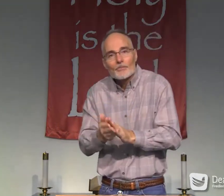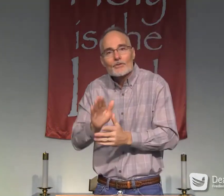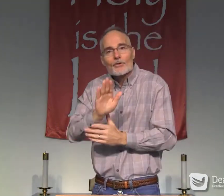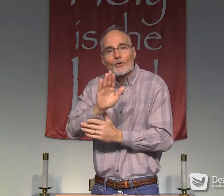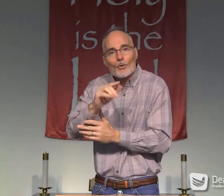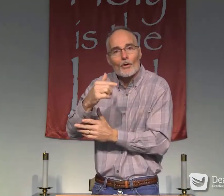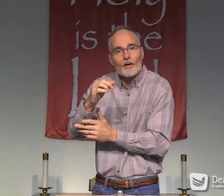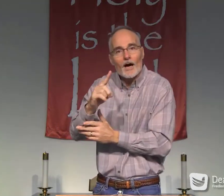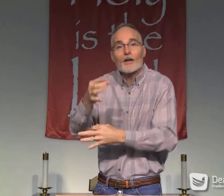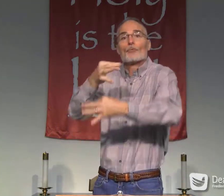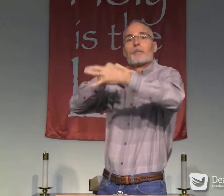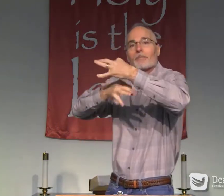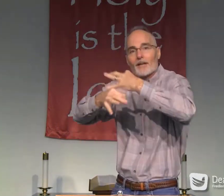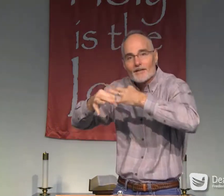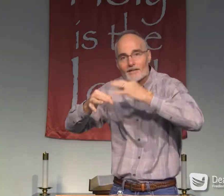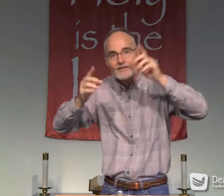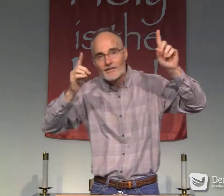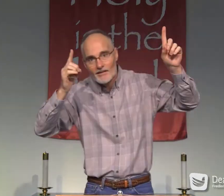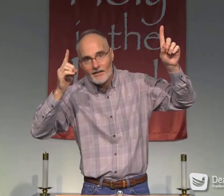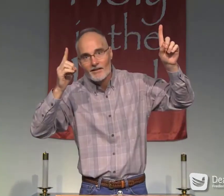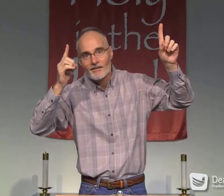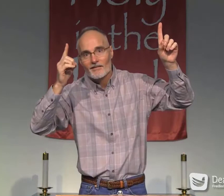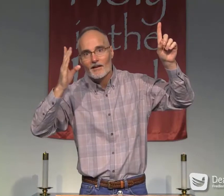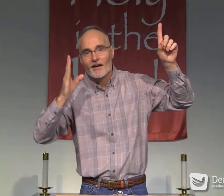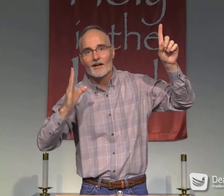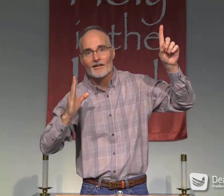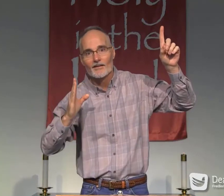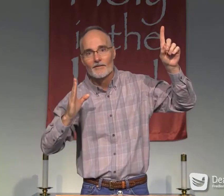on, that becomes your God,